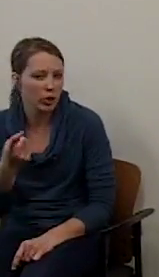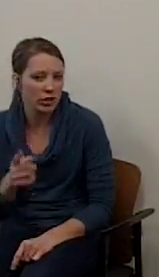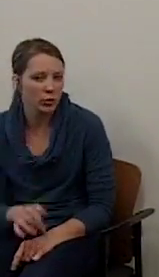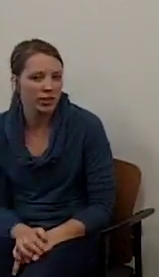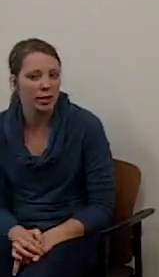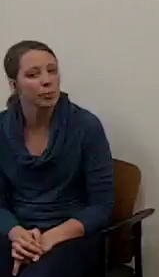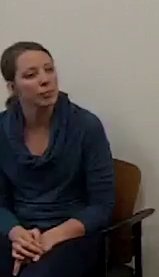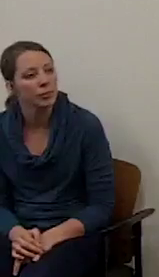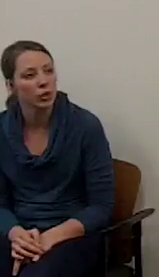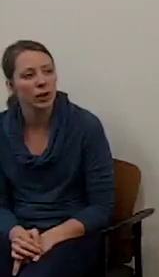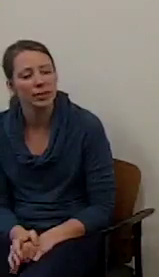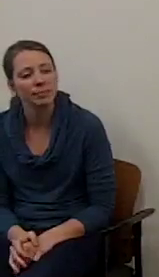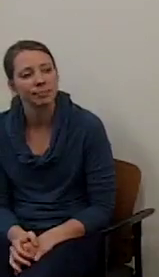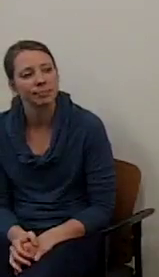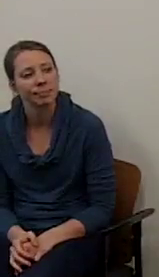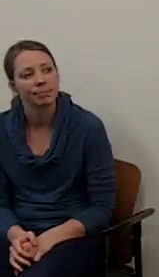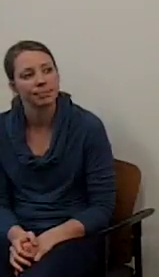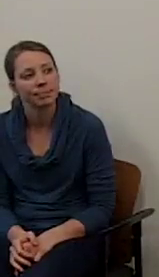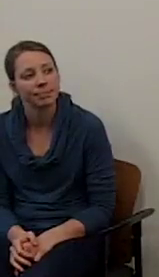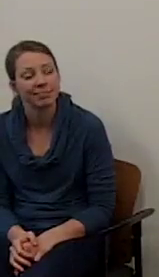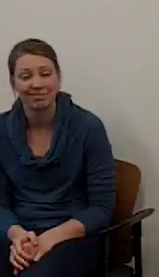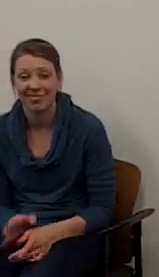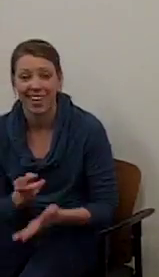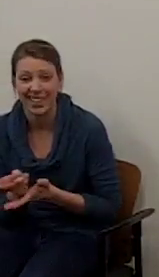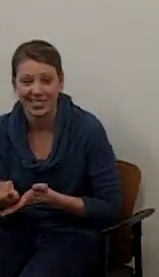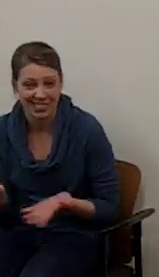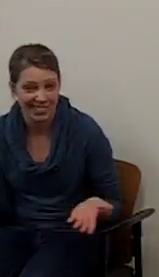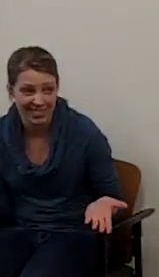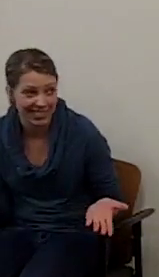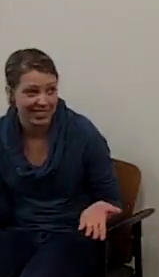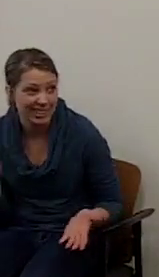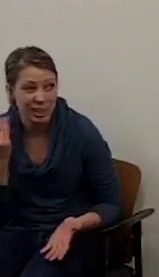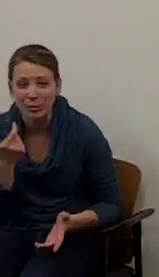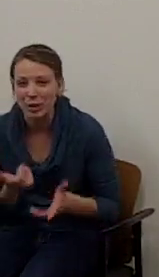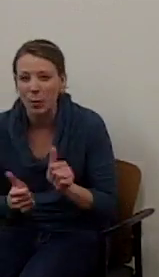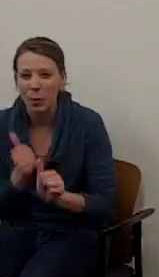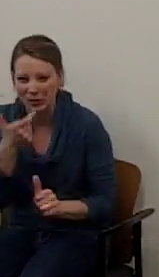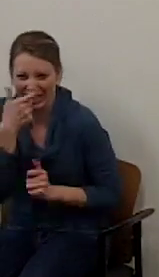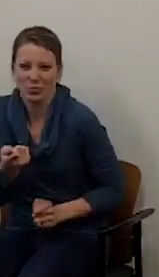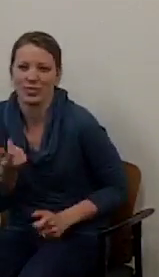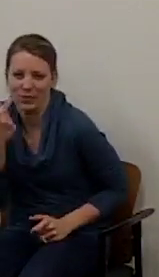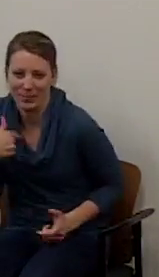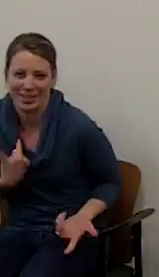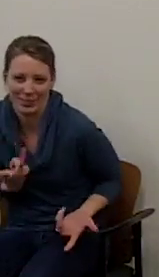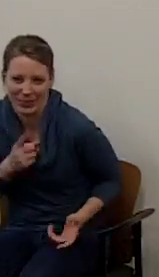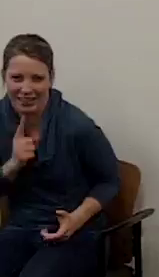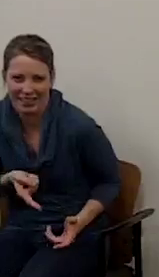So what made you interested in journalism? Honestly, it seems the most interesting to me. I've